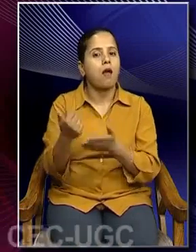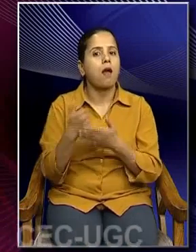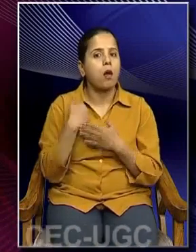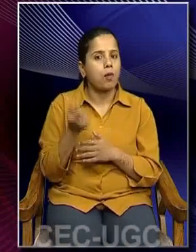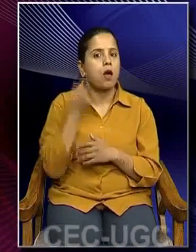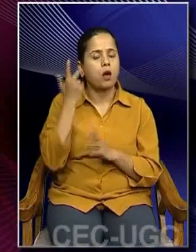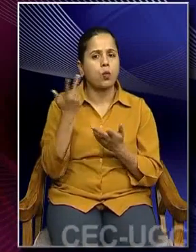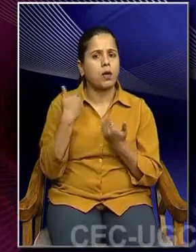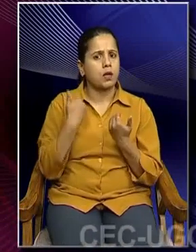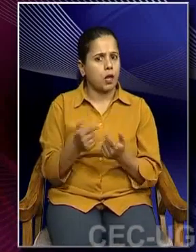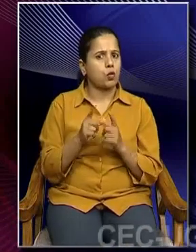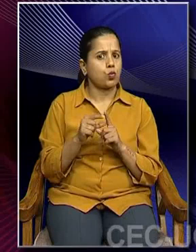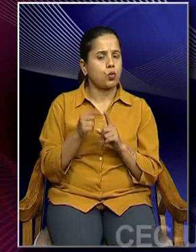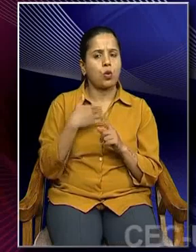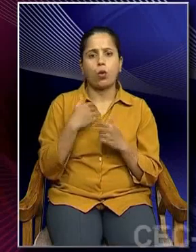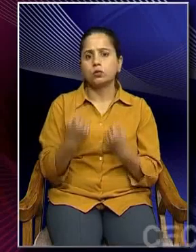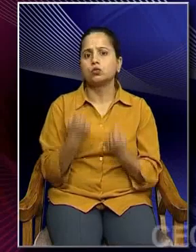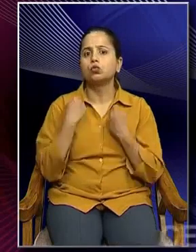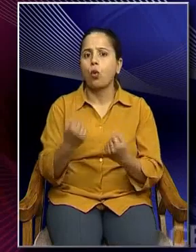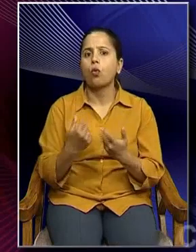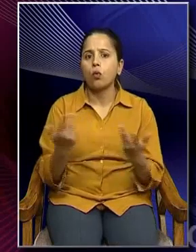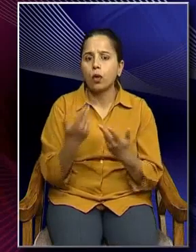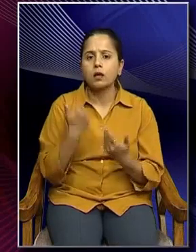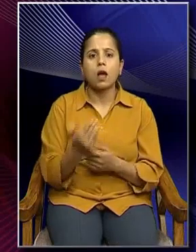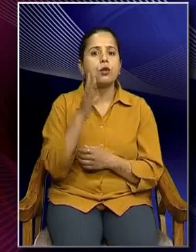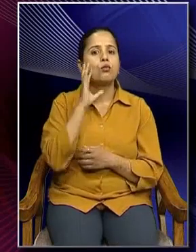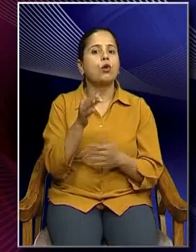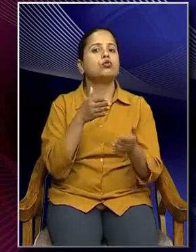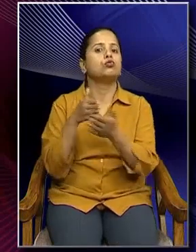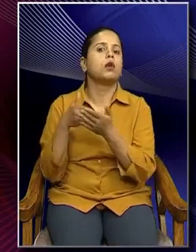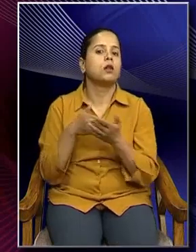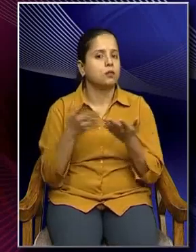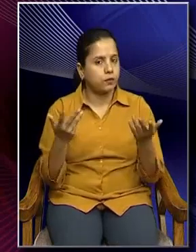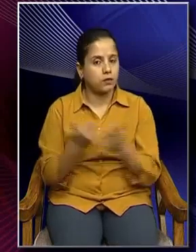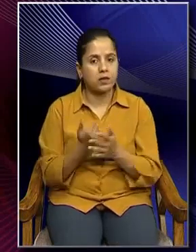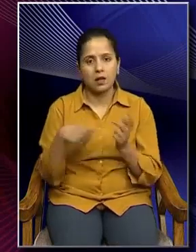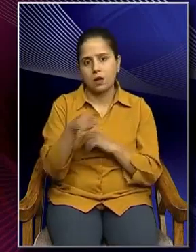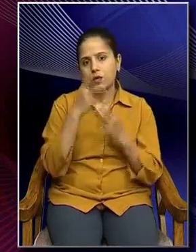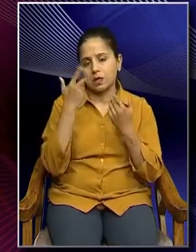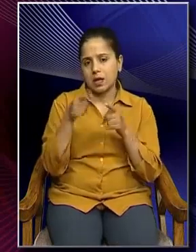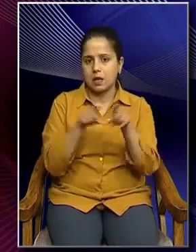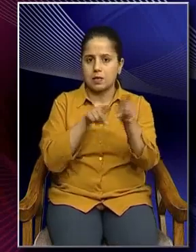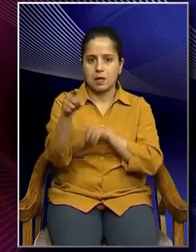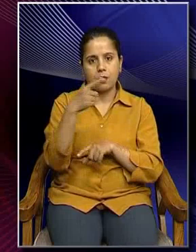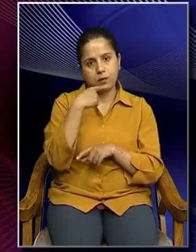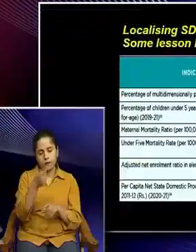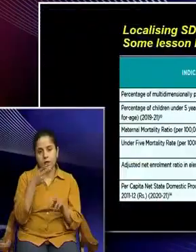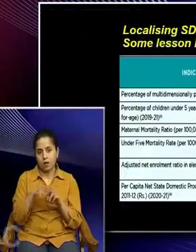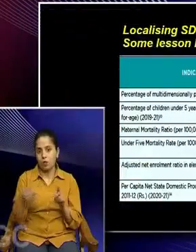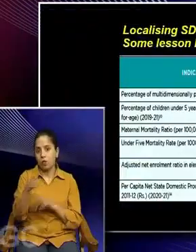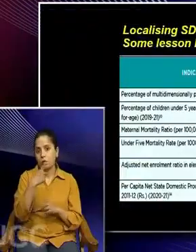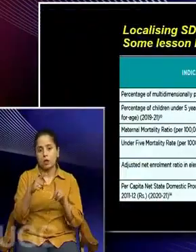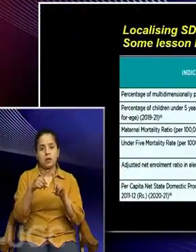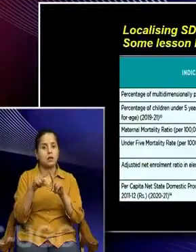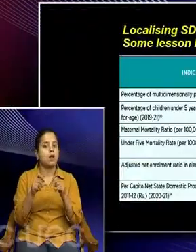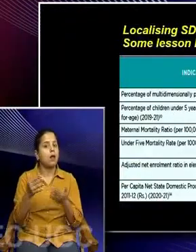we stand, what are our strengths, and what are the important challenges. So let's take for this example, if you look at this data